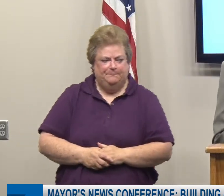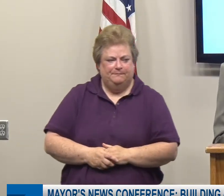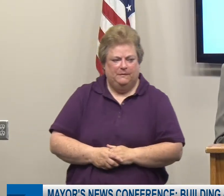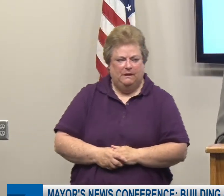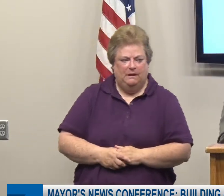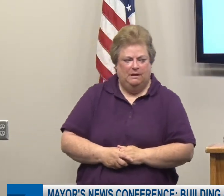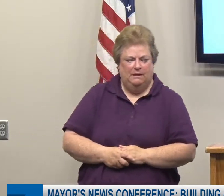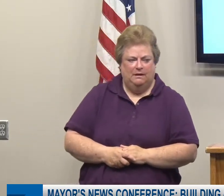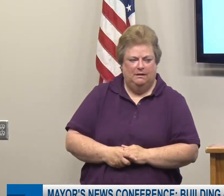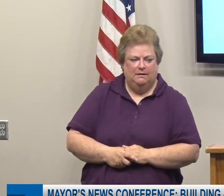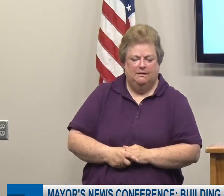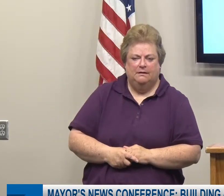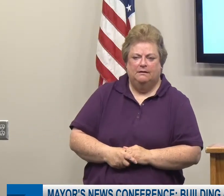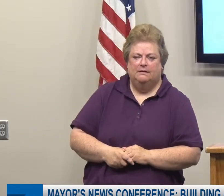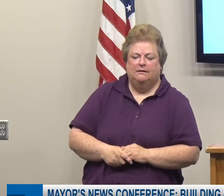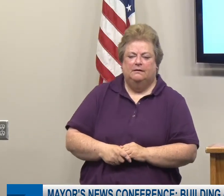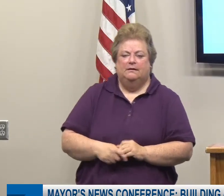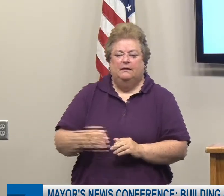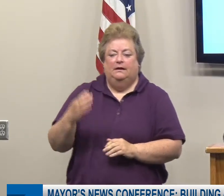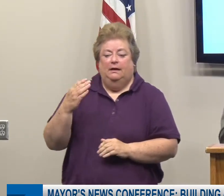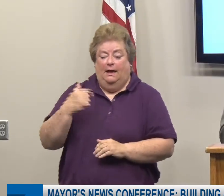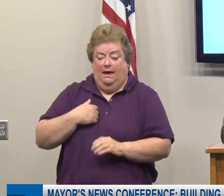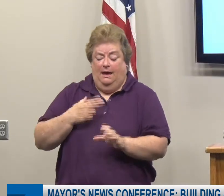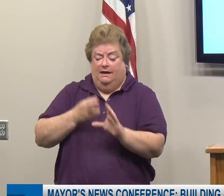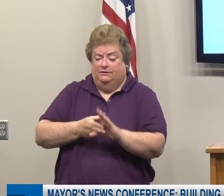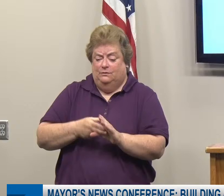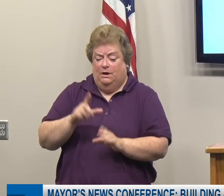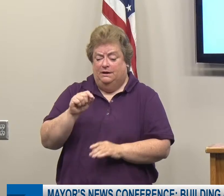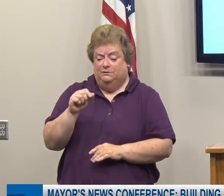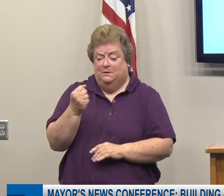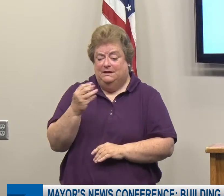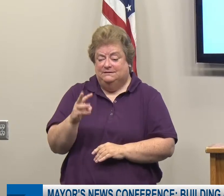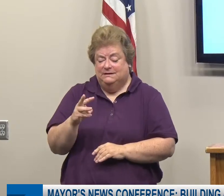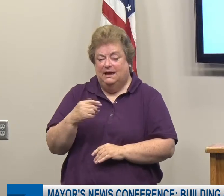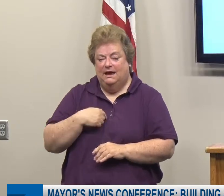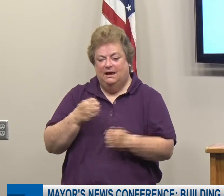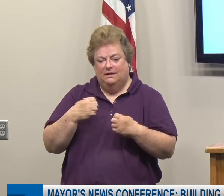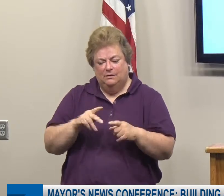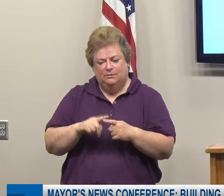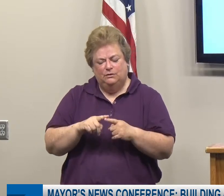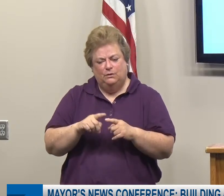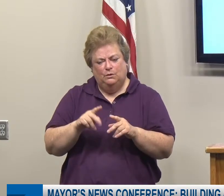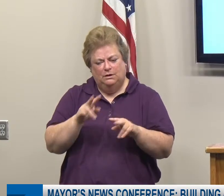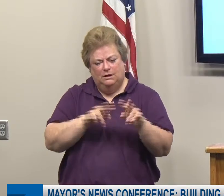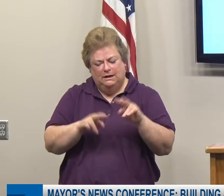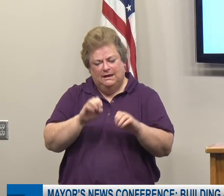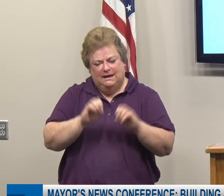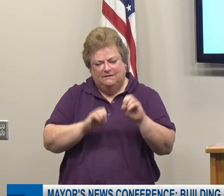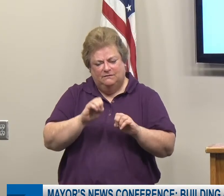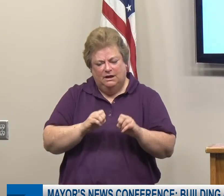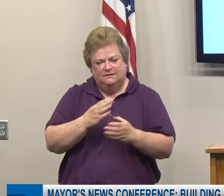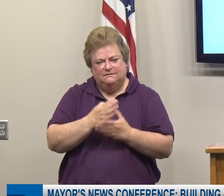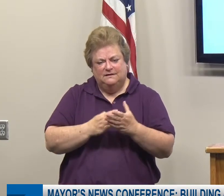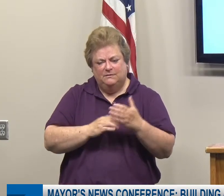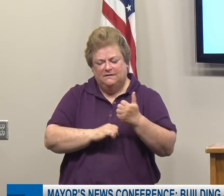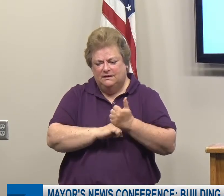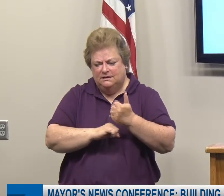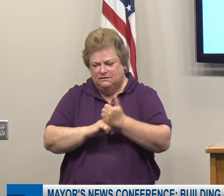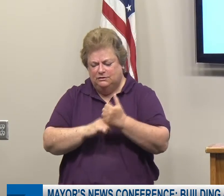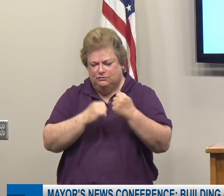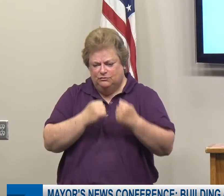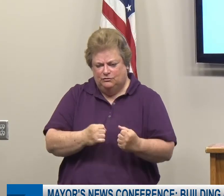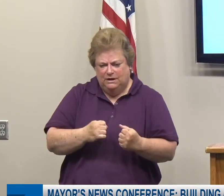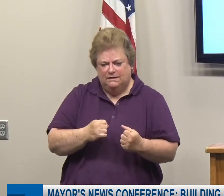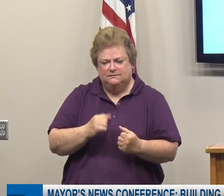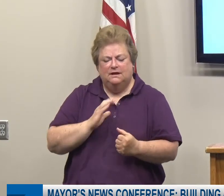When I came to the Lincoln Police Department in 2016 and I had an opportunity to start evaluating some of the fundamental strengths and the culture